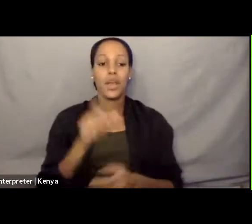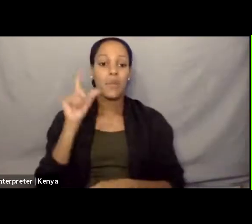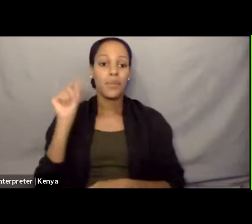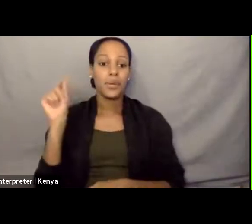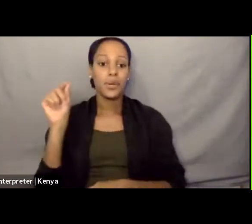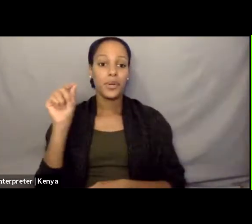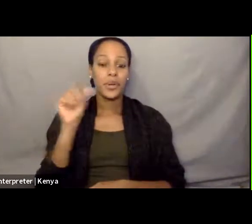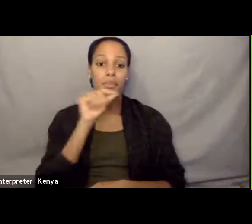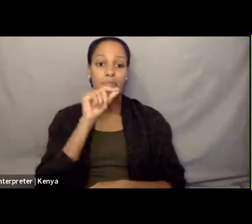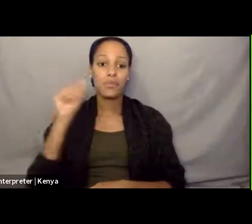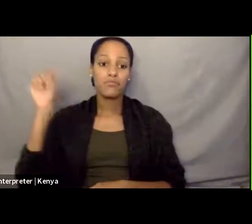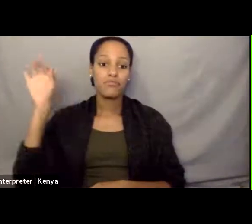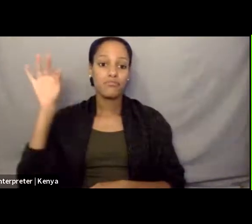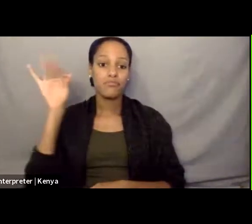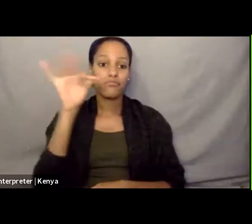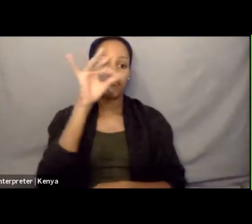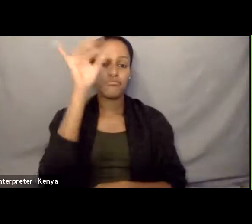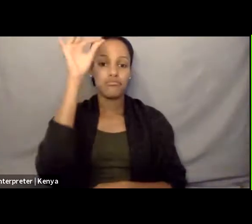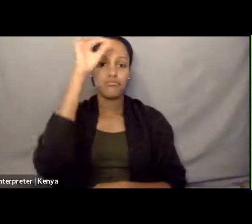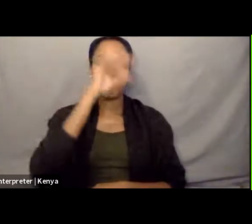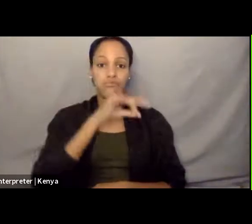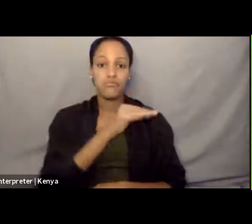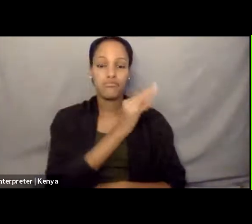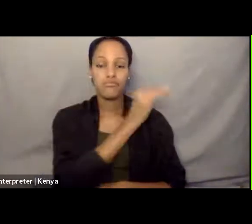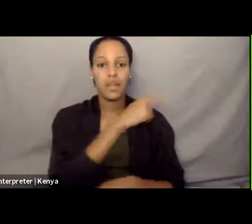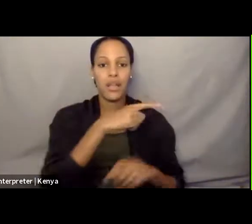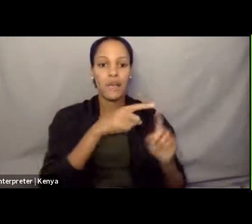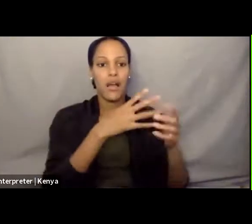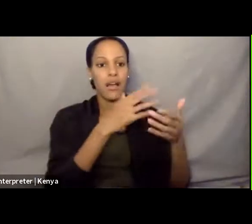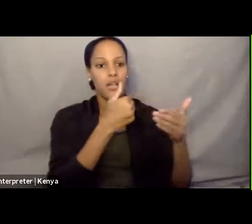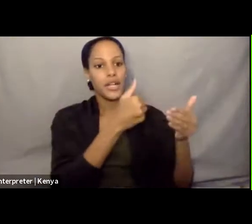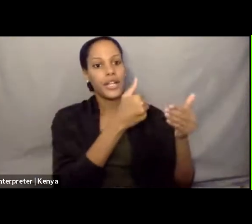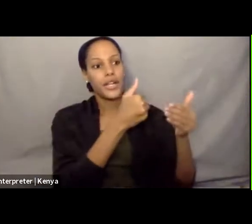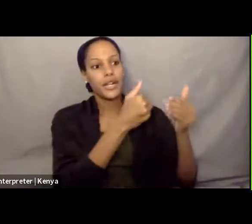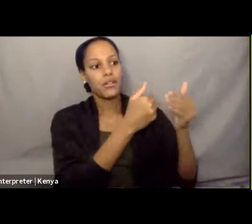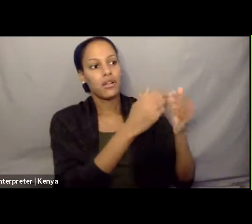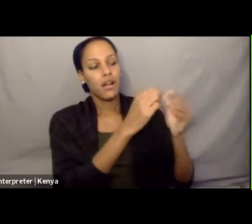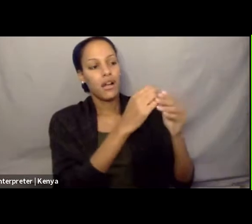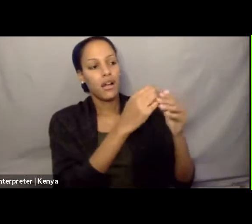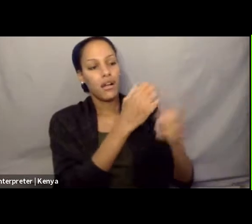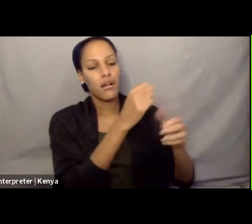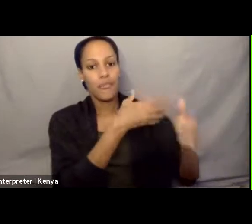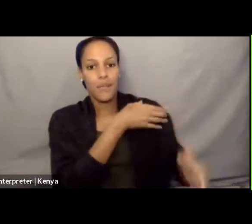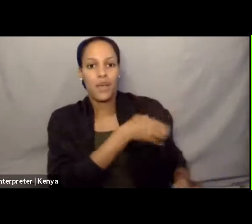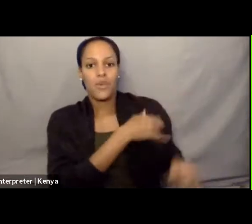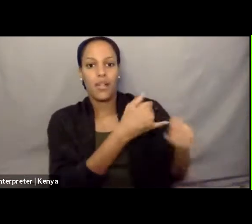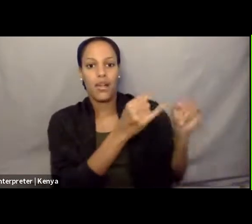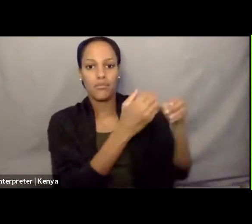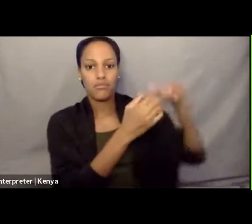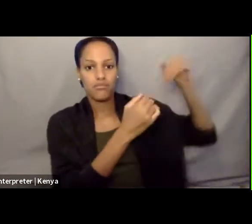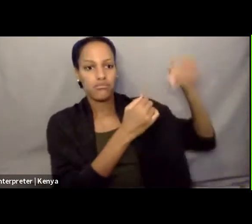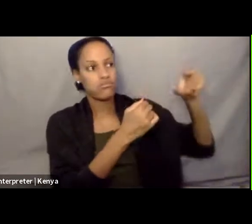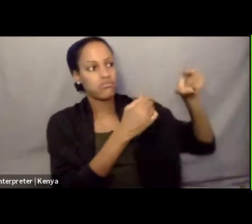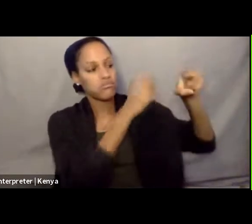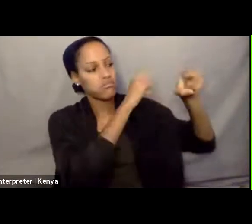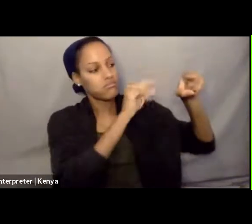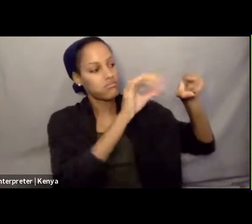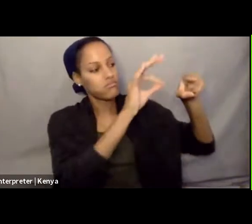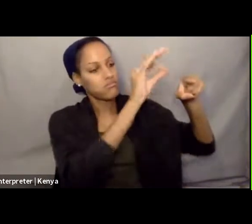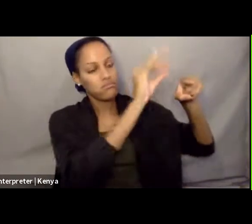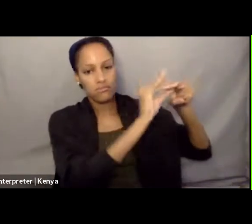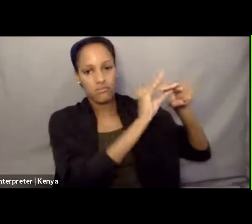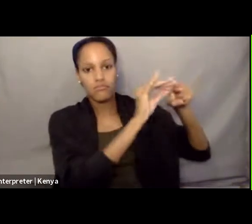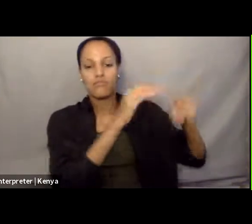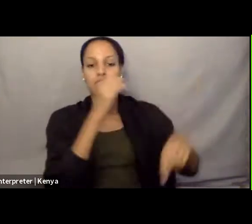alighted in a mostly dead tree, poking almost up to the power line. The bird sat on the spindly branch that bounced